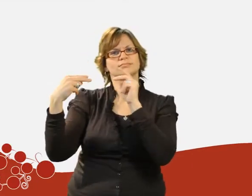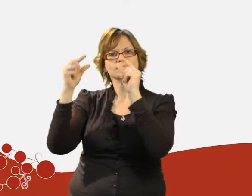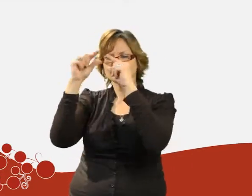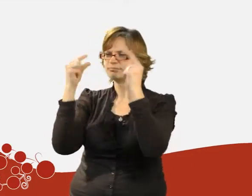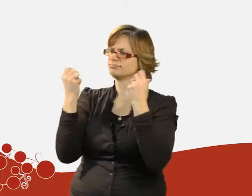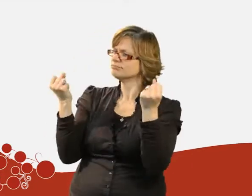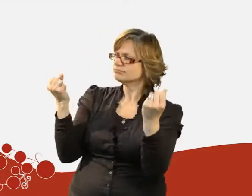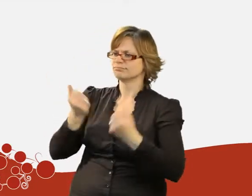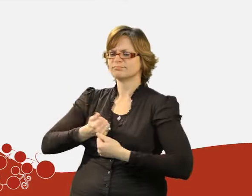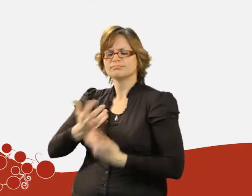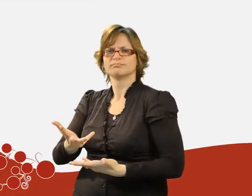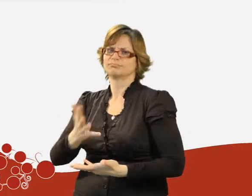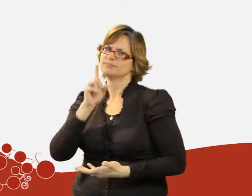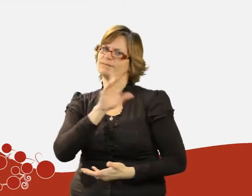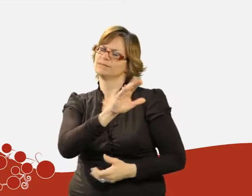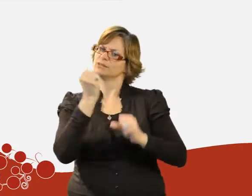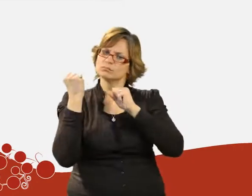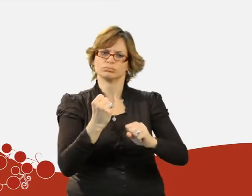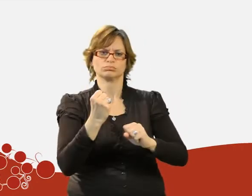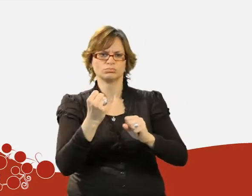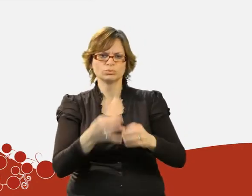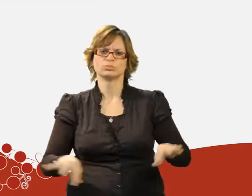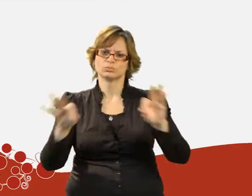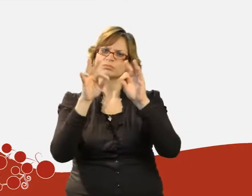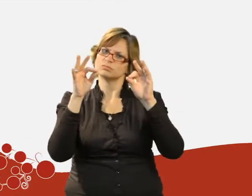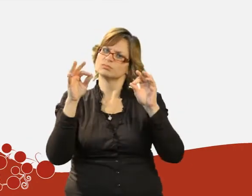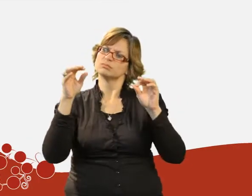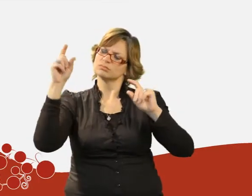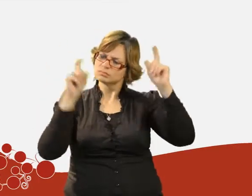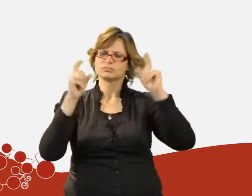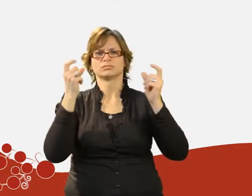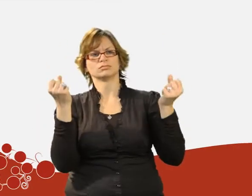Being engaged and expressive is an important part of the culture and the language.